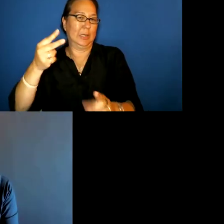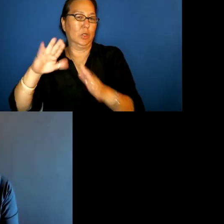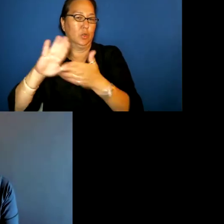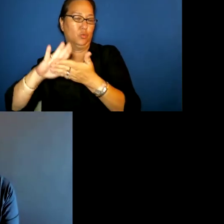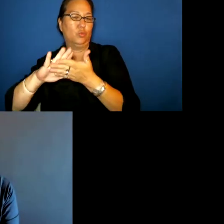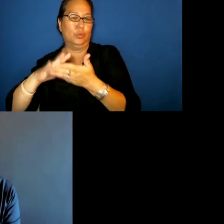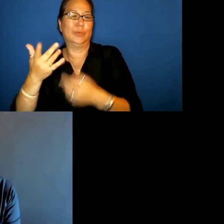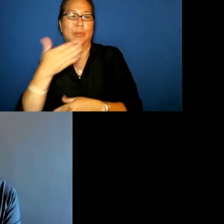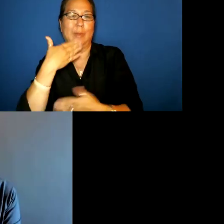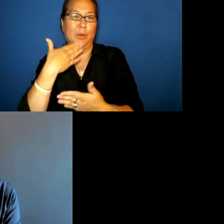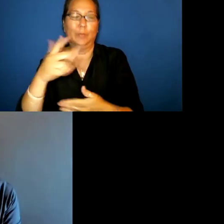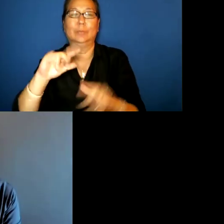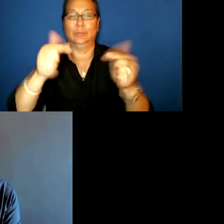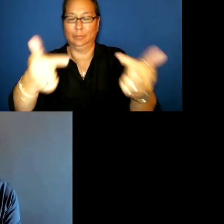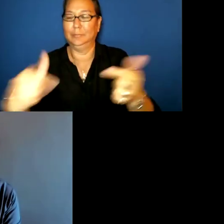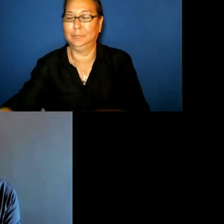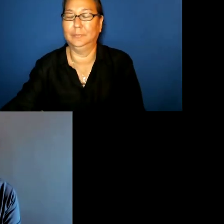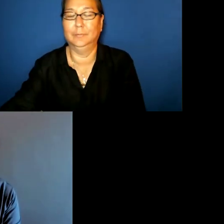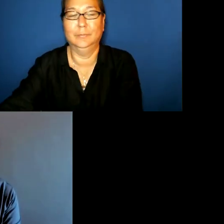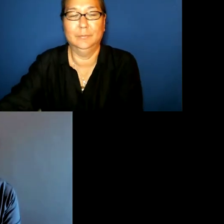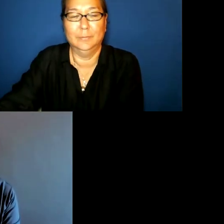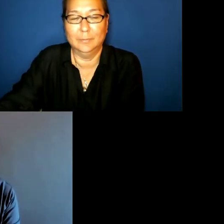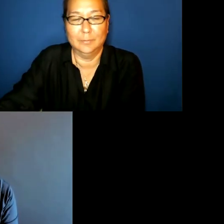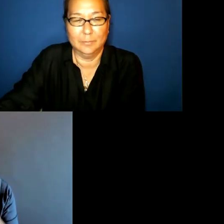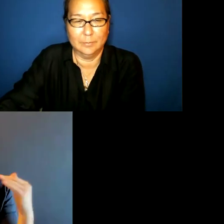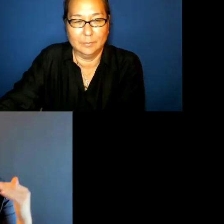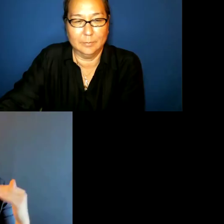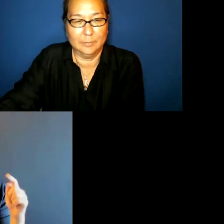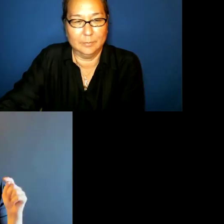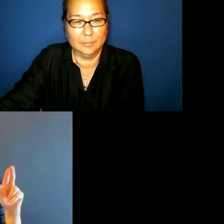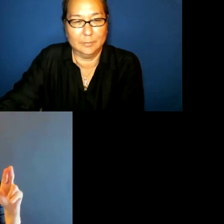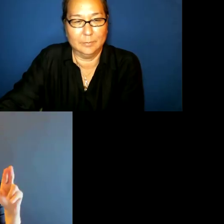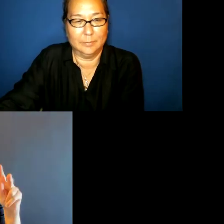Thank you. Next speaker is Travis Marshall.